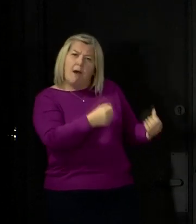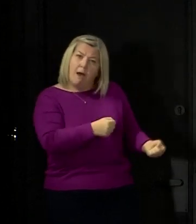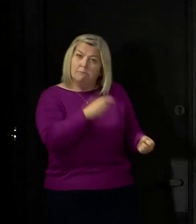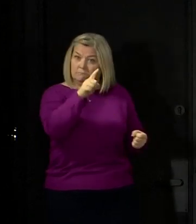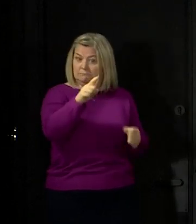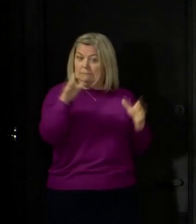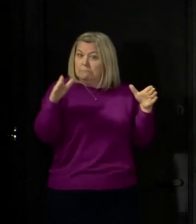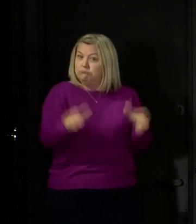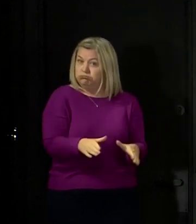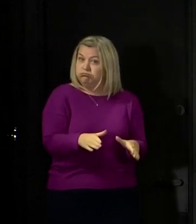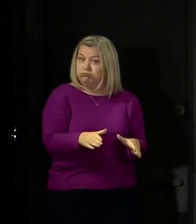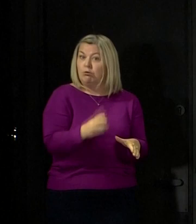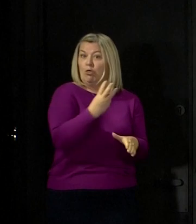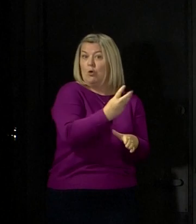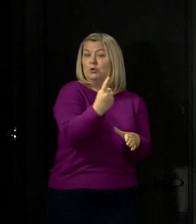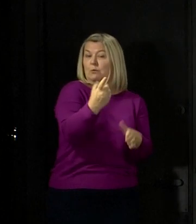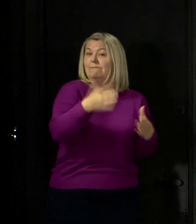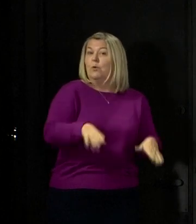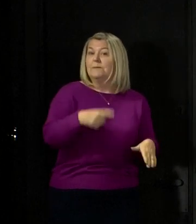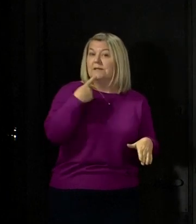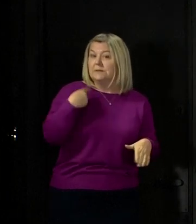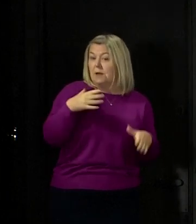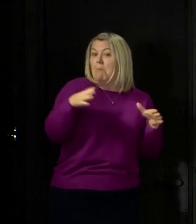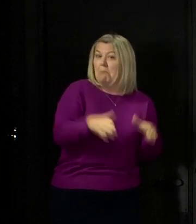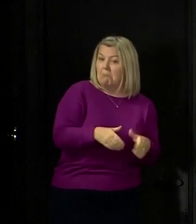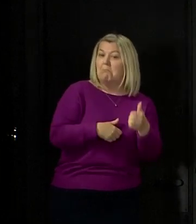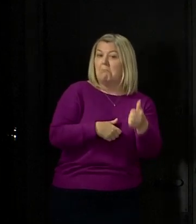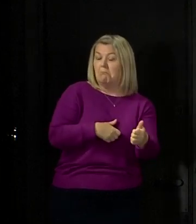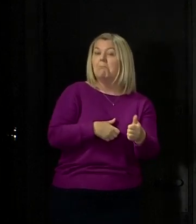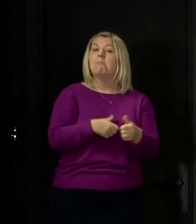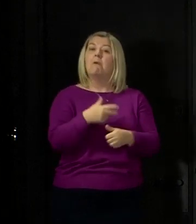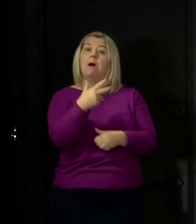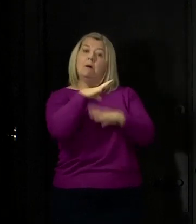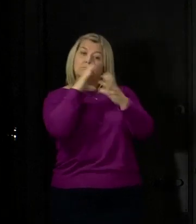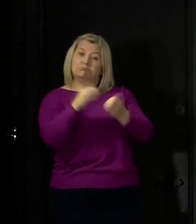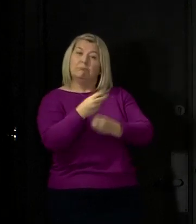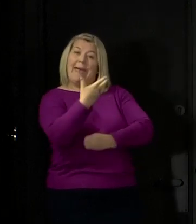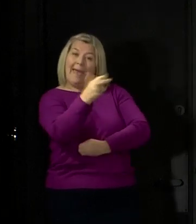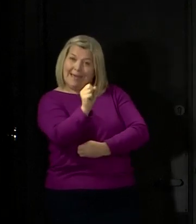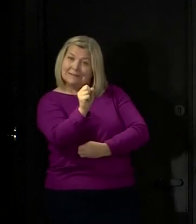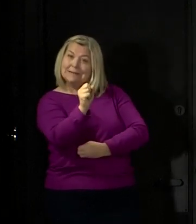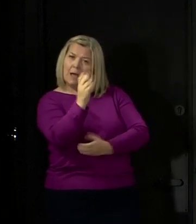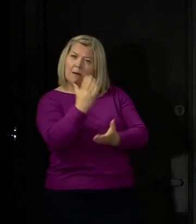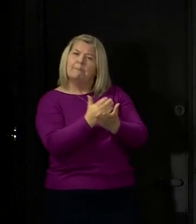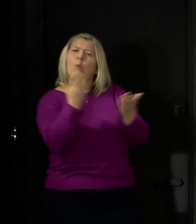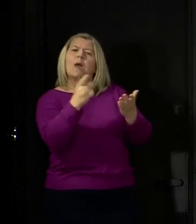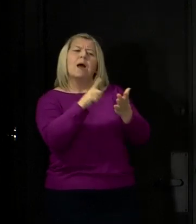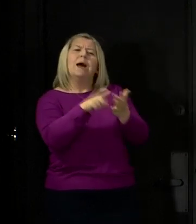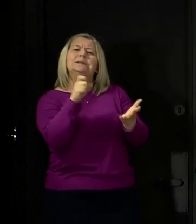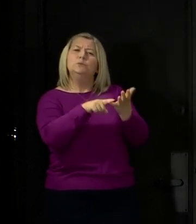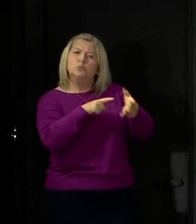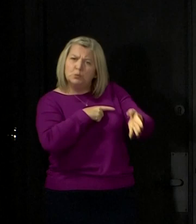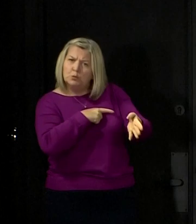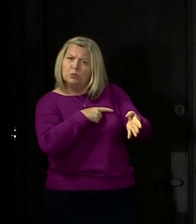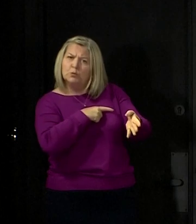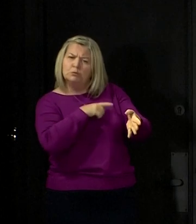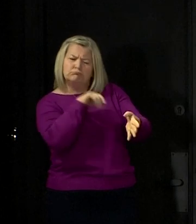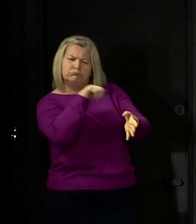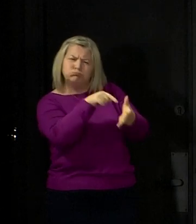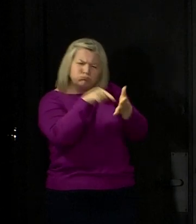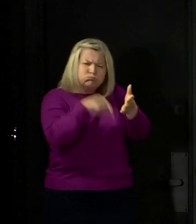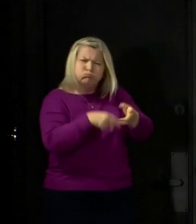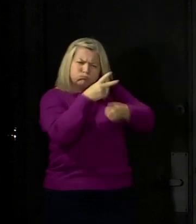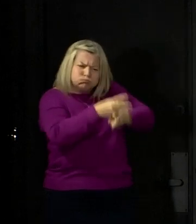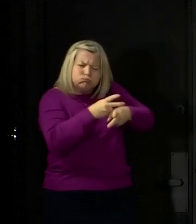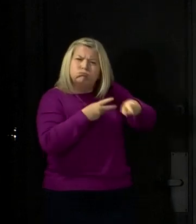decrease of 31 from yesterday. A total of 80 people last night were in intensive care with confirmed or suspected COVID-19,